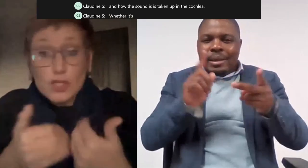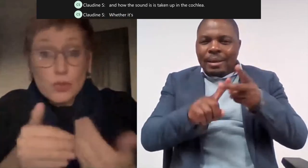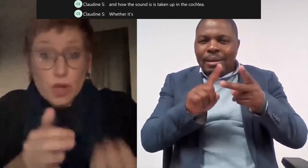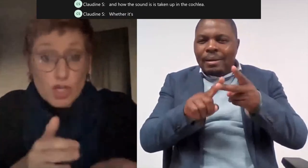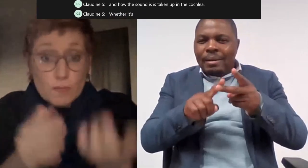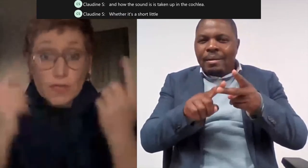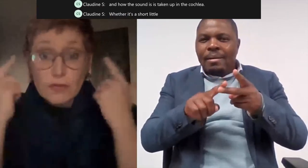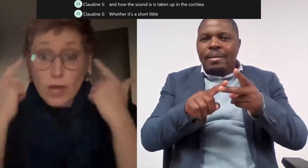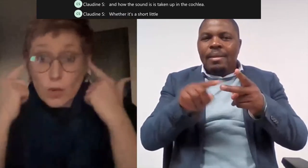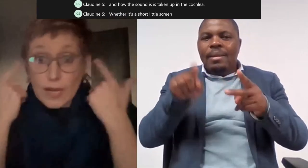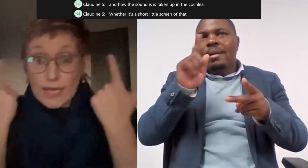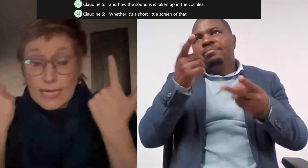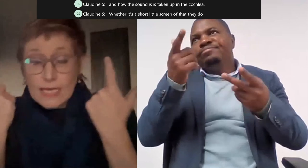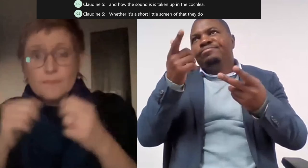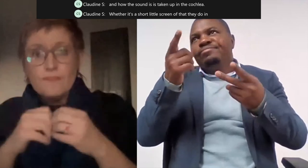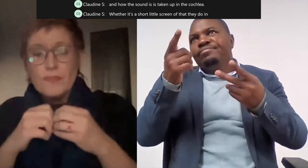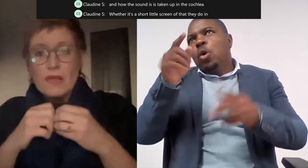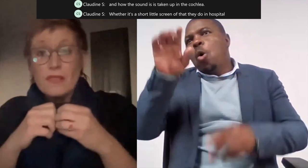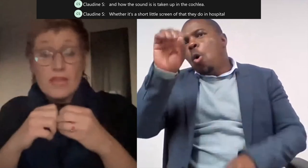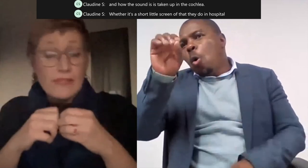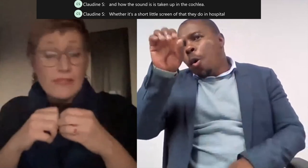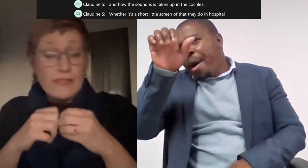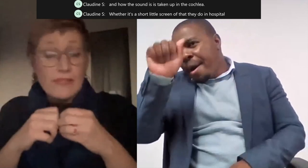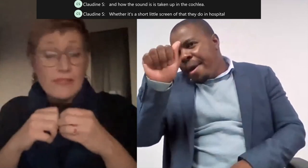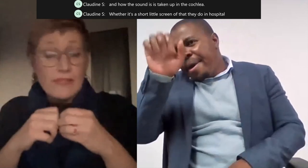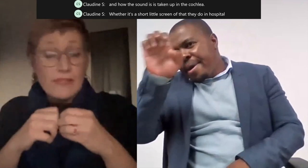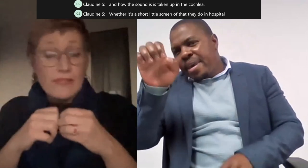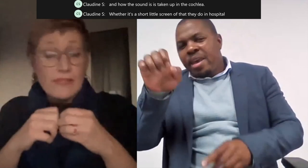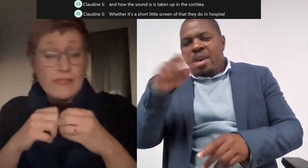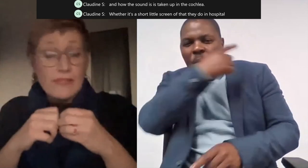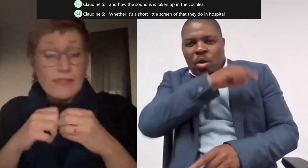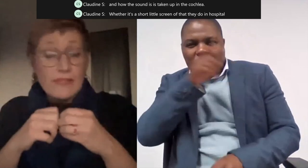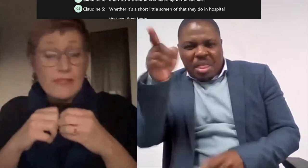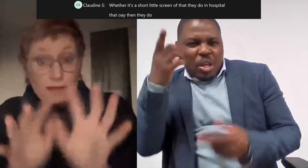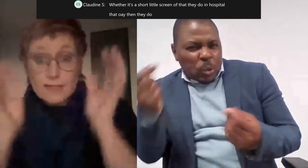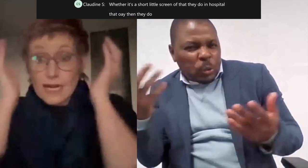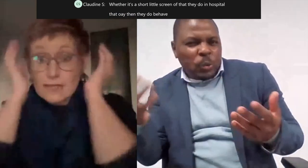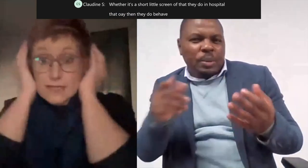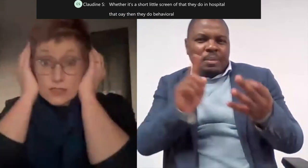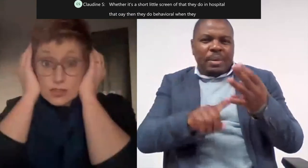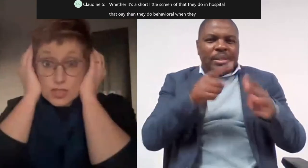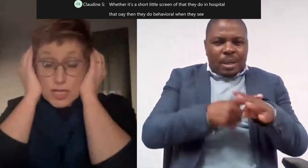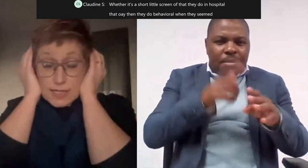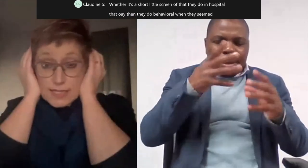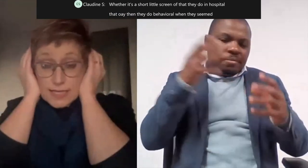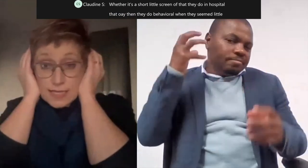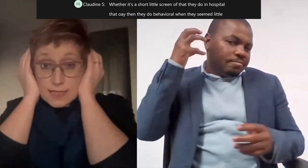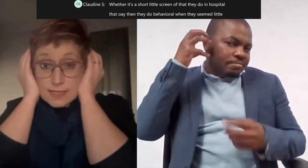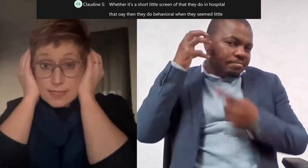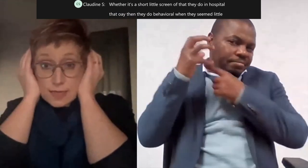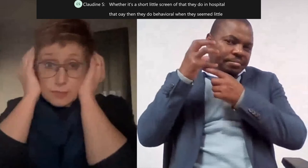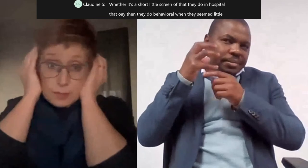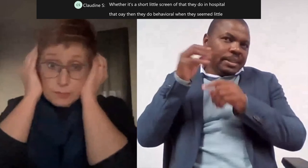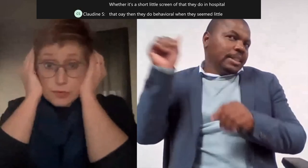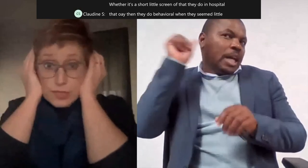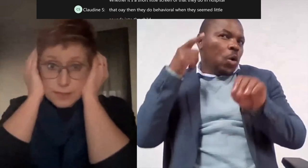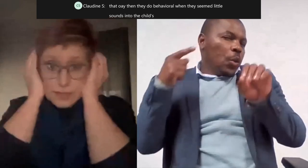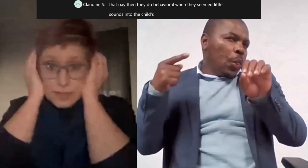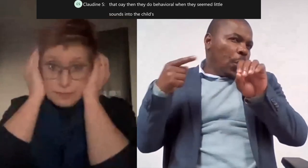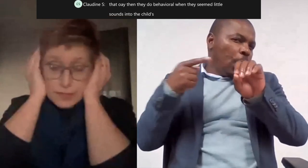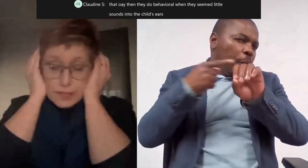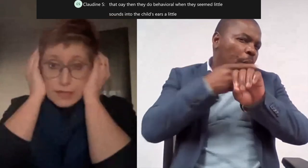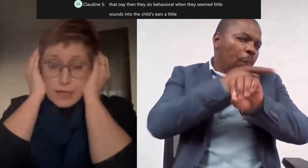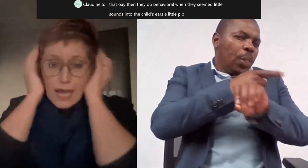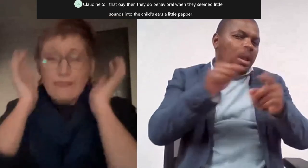screener that they do in hospital, the OAE, then they do behavioral when they send little sounds into the child's ears, a little pip or a